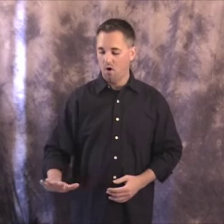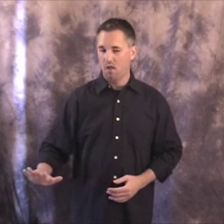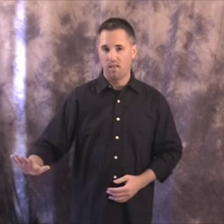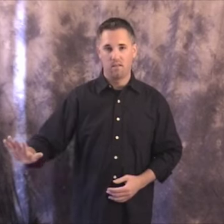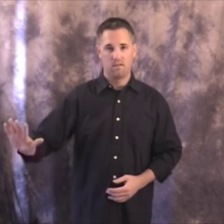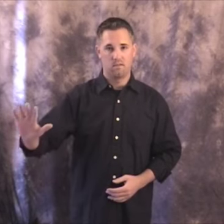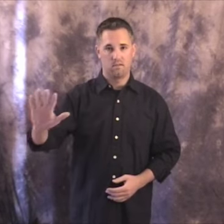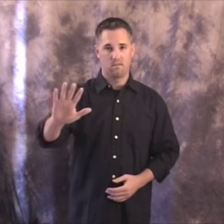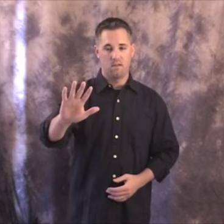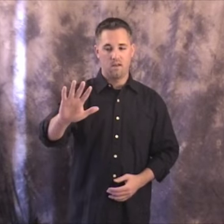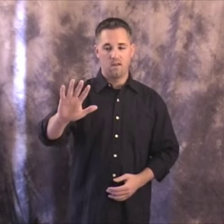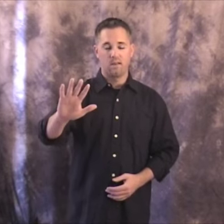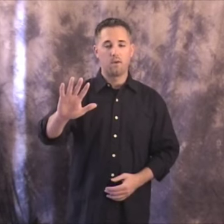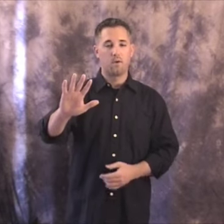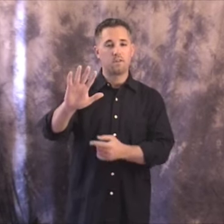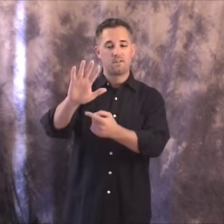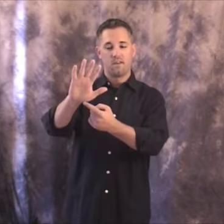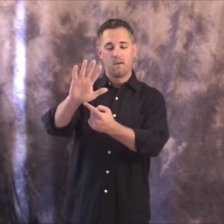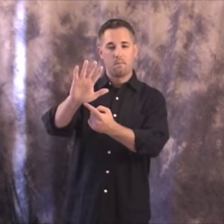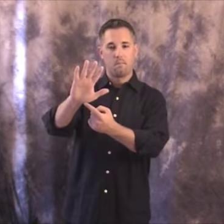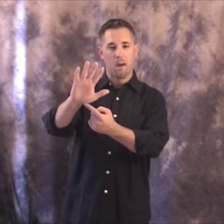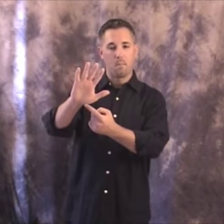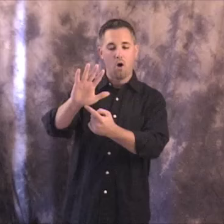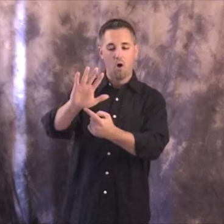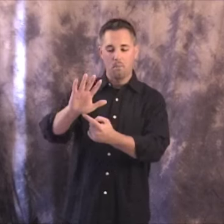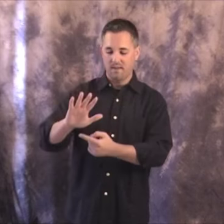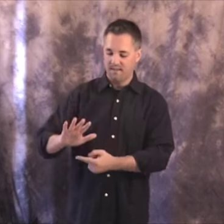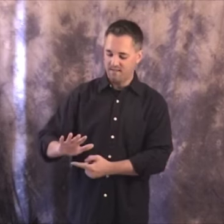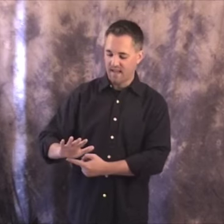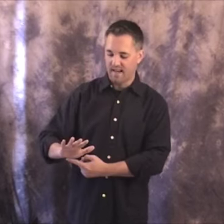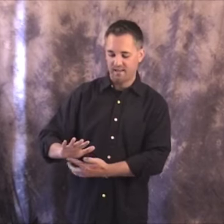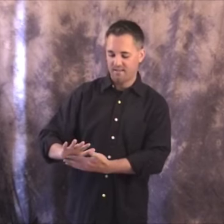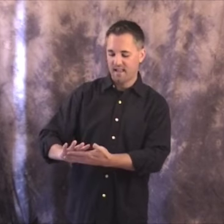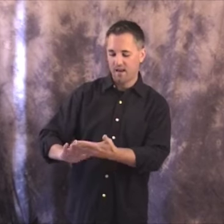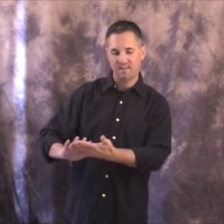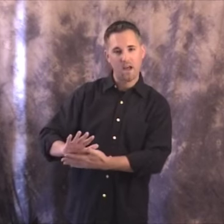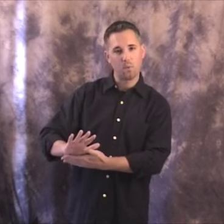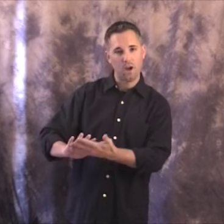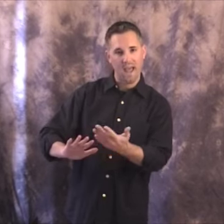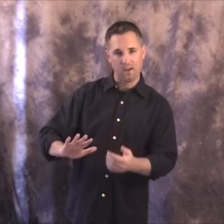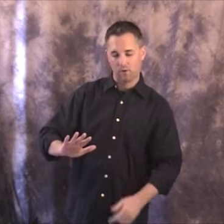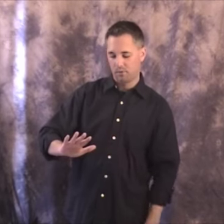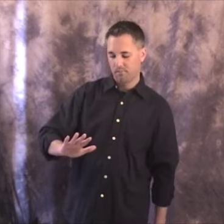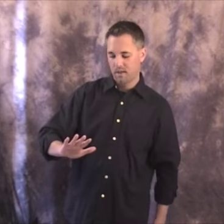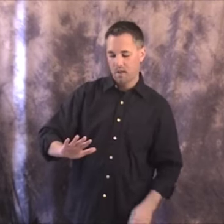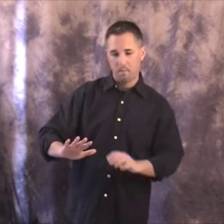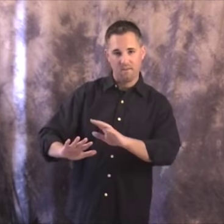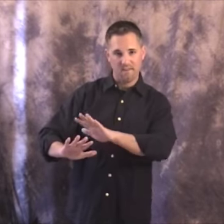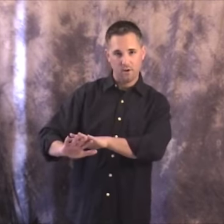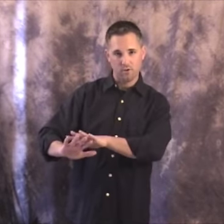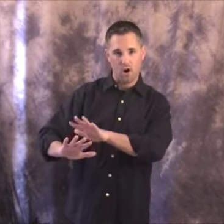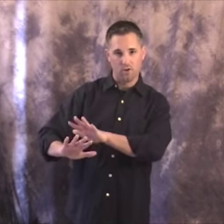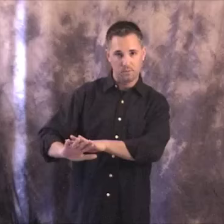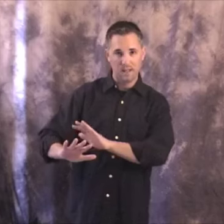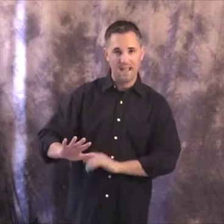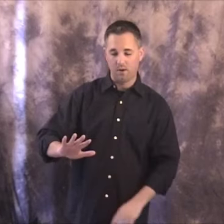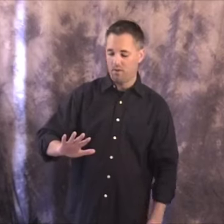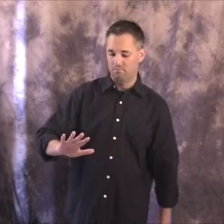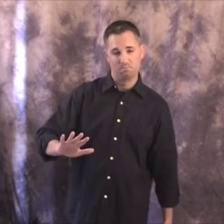all. Now notice my palm is at a slight downward angle, my fingers are splayed,